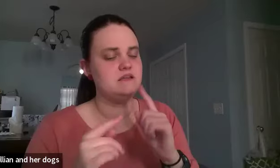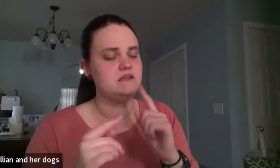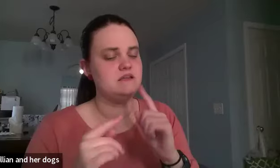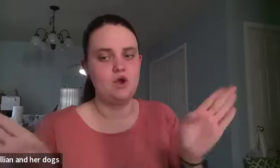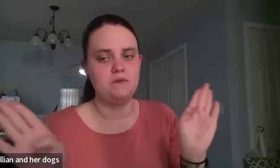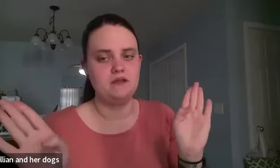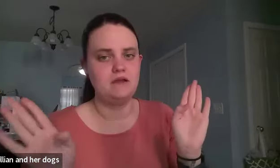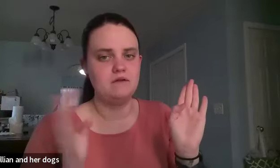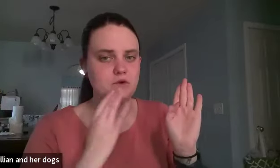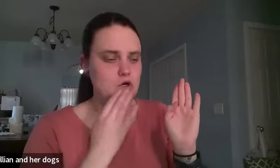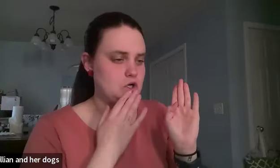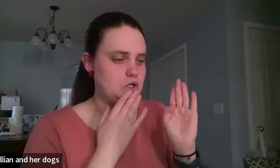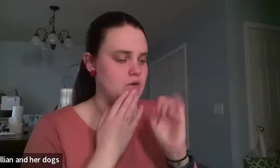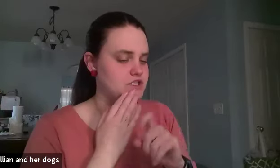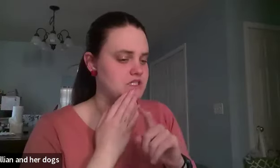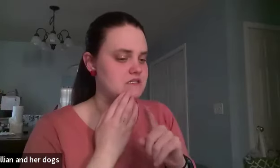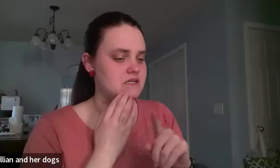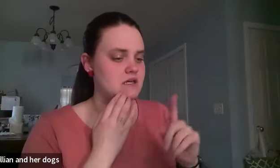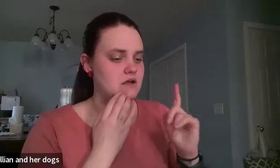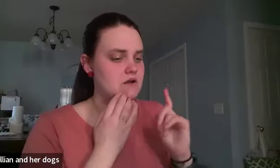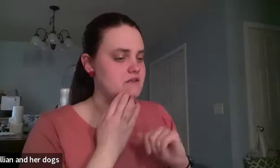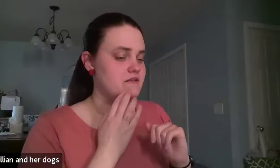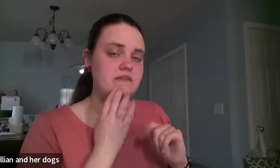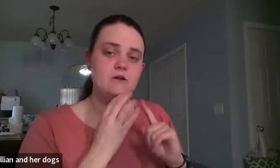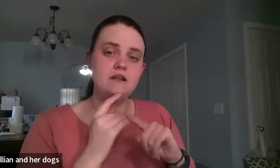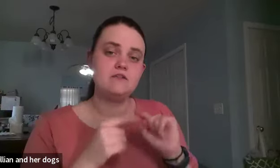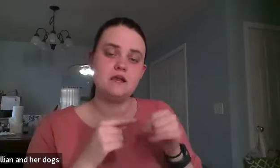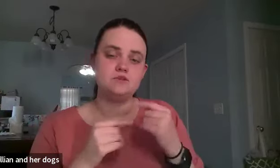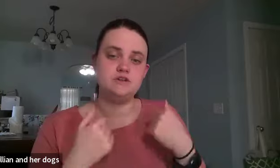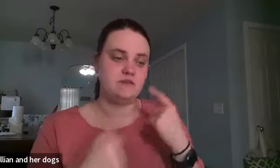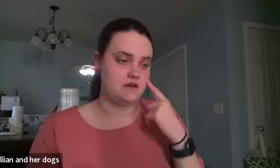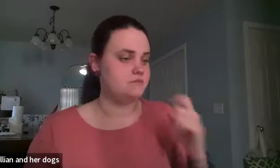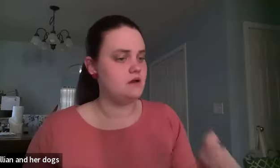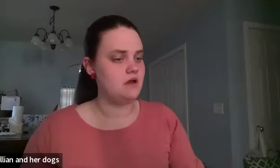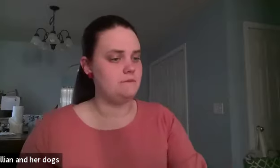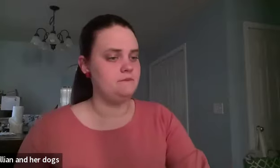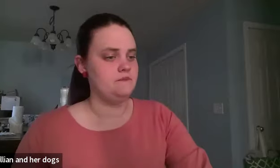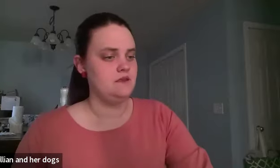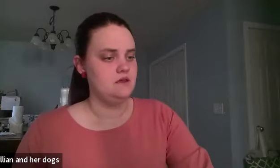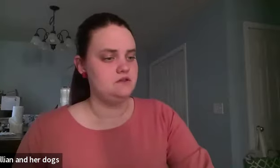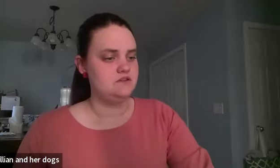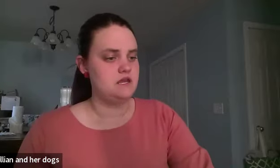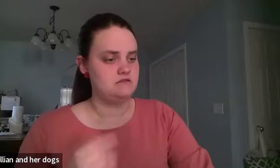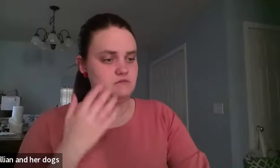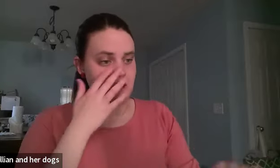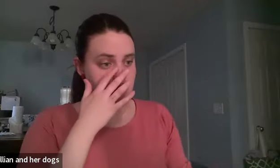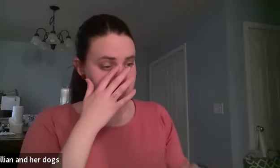and then I'll leave it open for questions or anything like that, or any other animals you can think of. Okay, so the next one we have